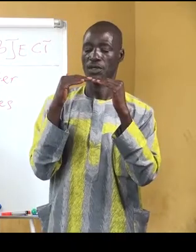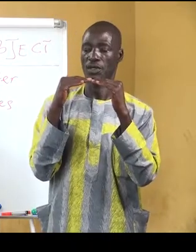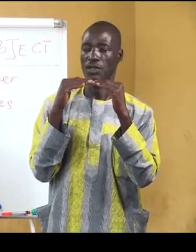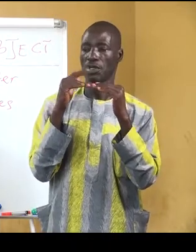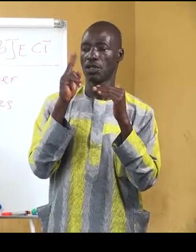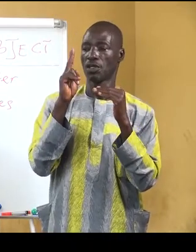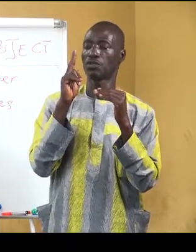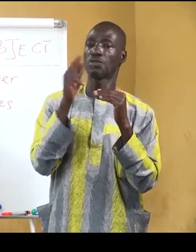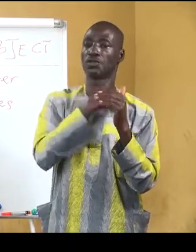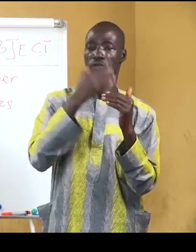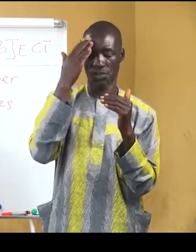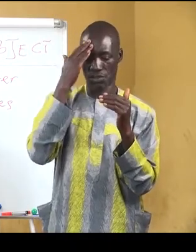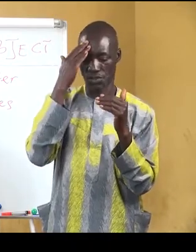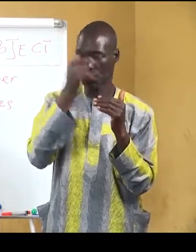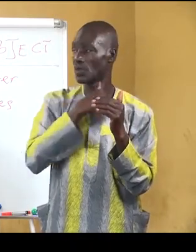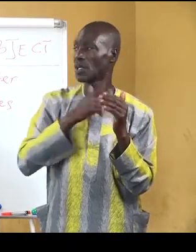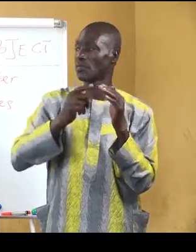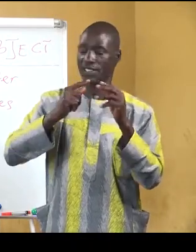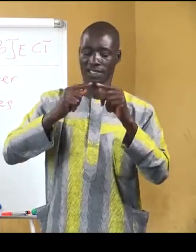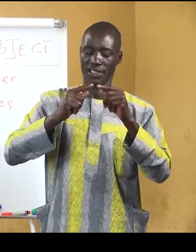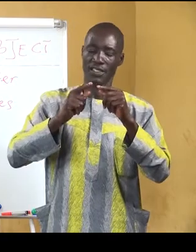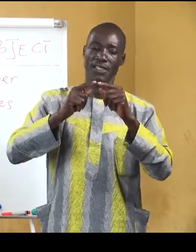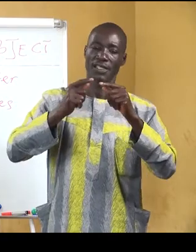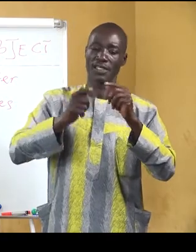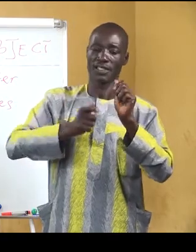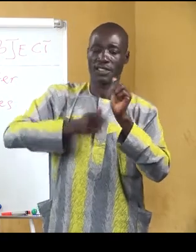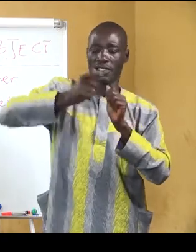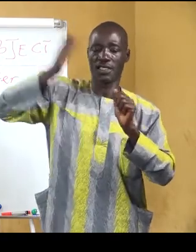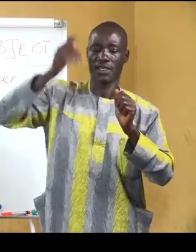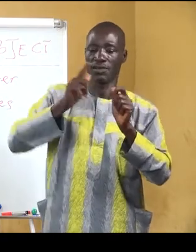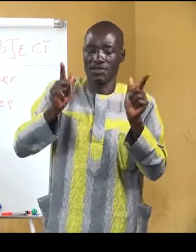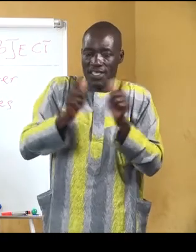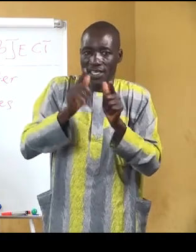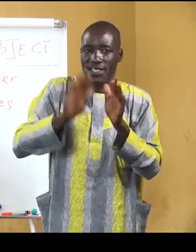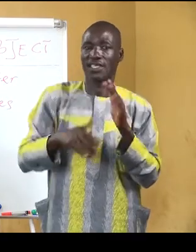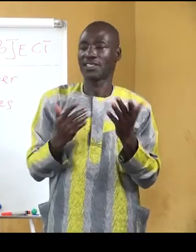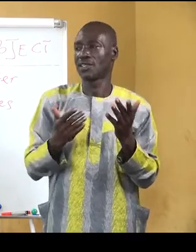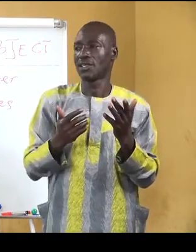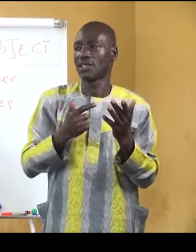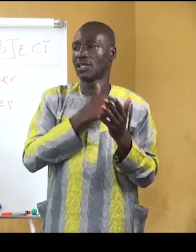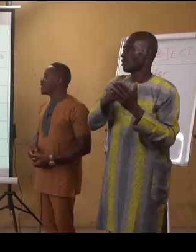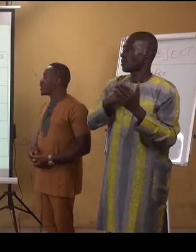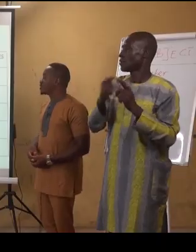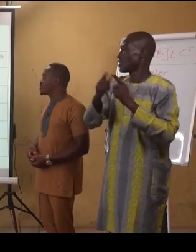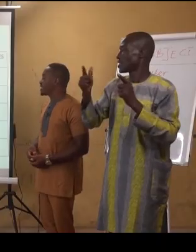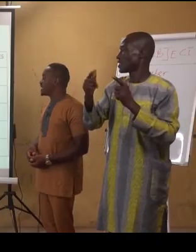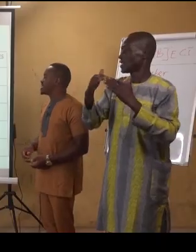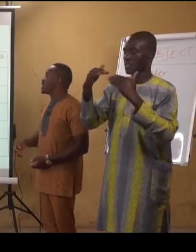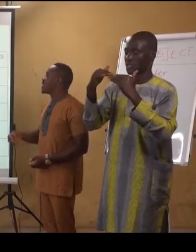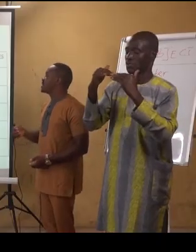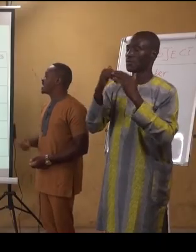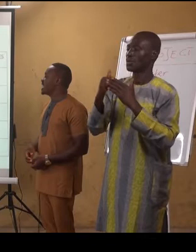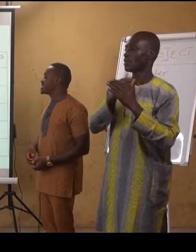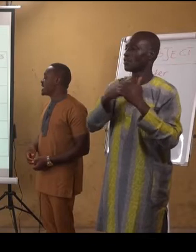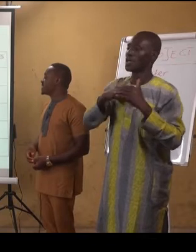we are conversant with. We have the greater than sign. We have the less than sign. We have the greater than or equal to sign.